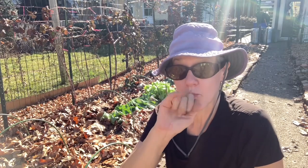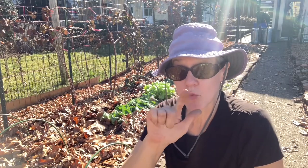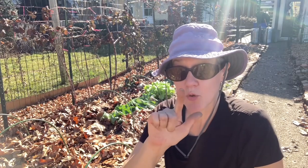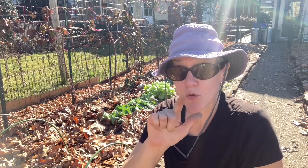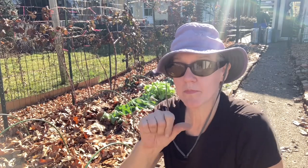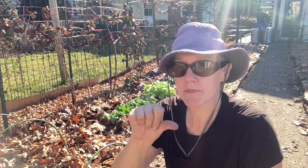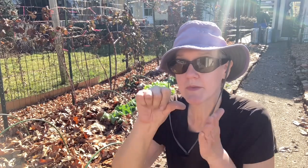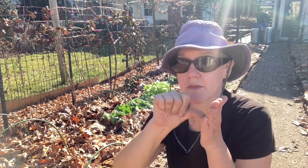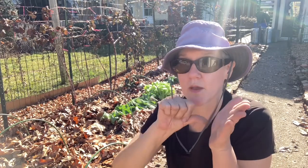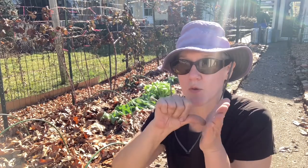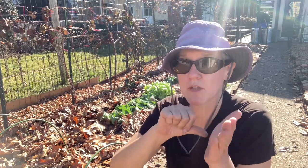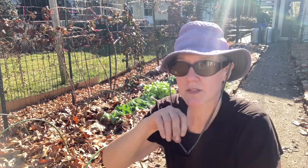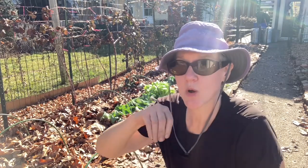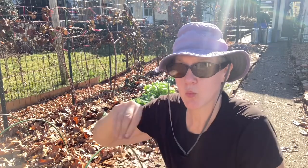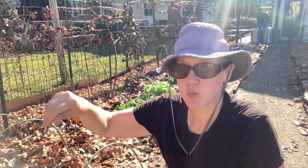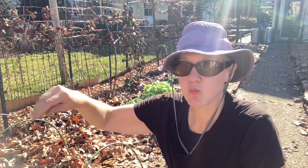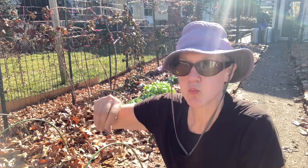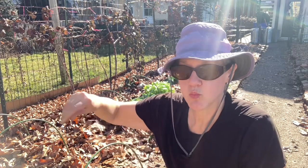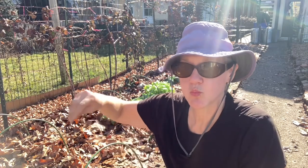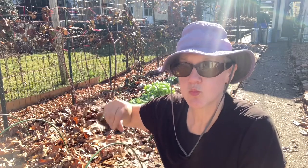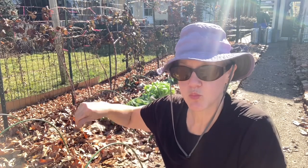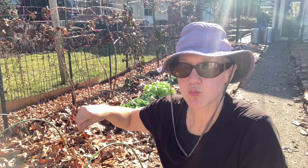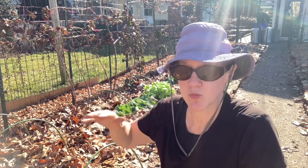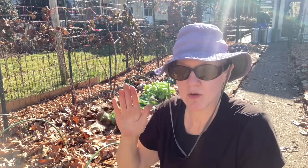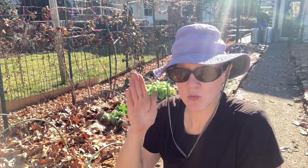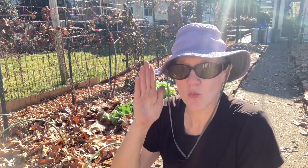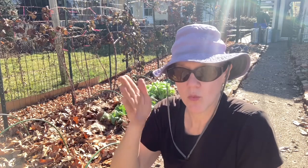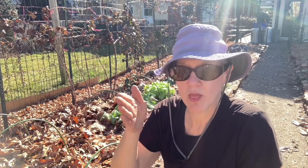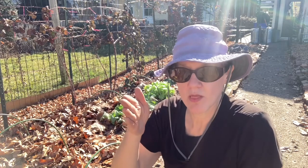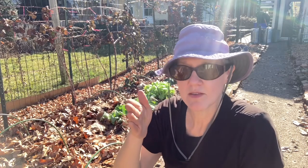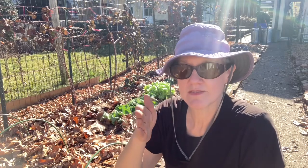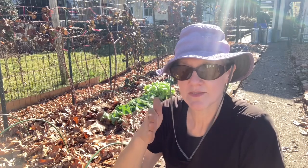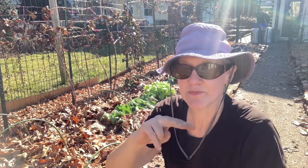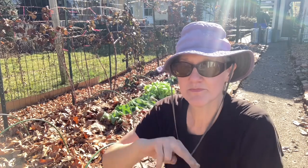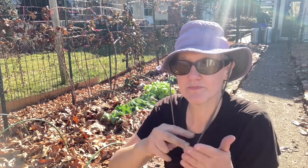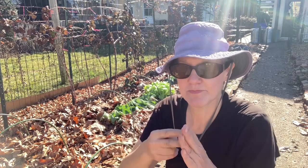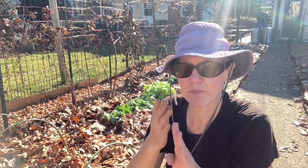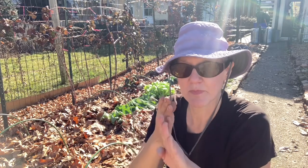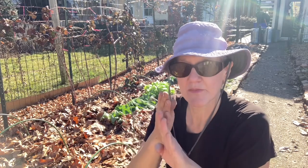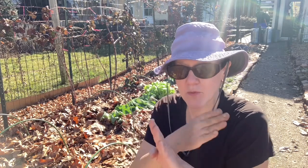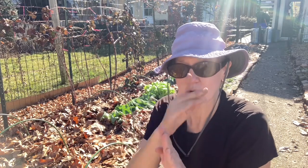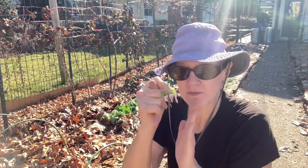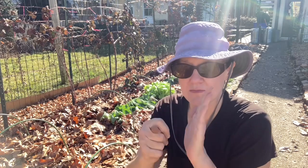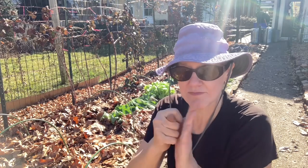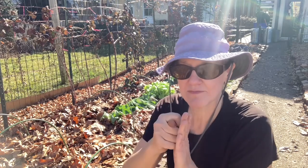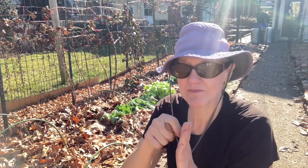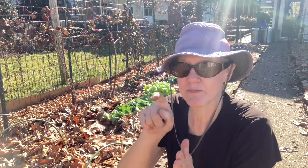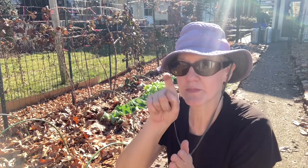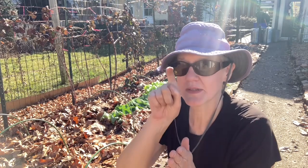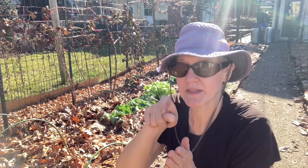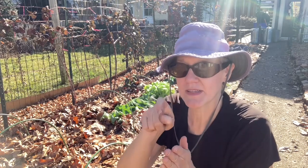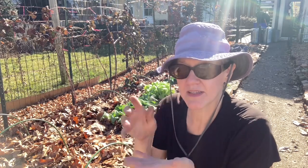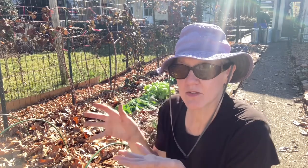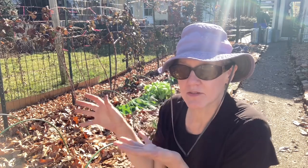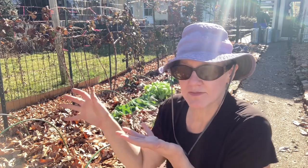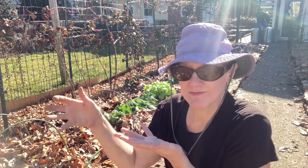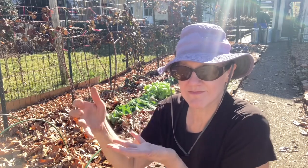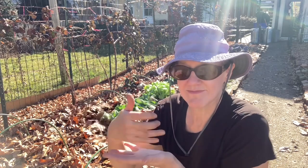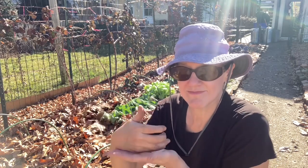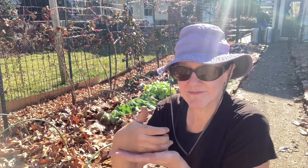Then mid-April is going to be time to plant carrots. So before that, I'm going to have to harvest